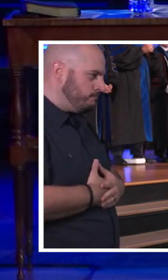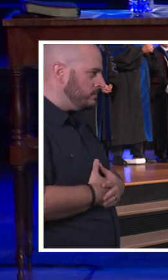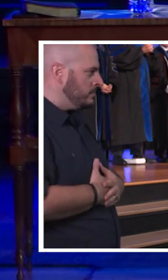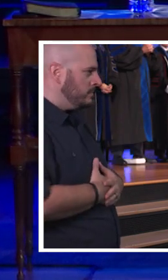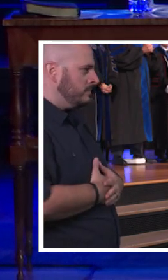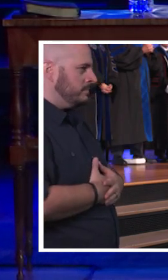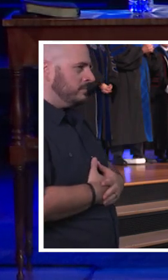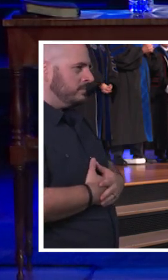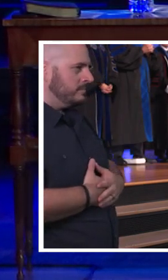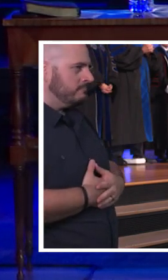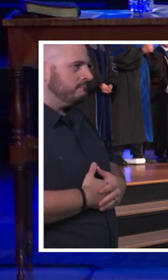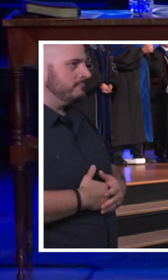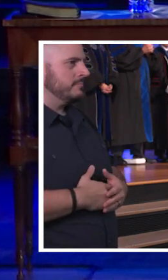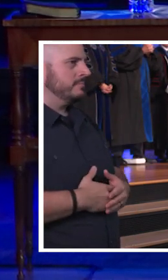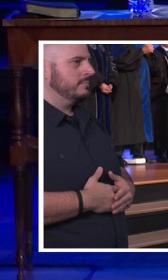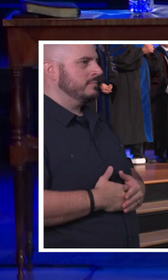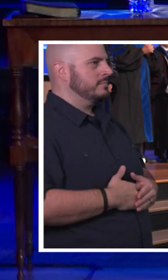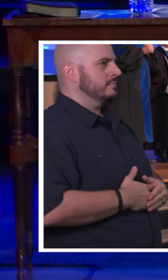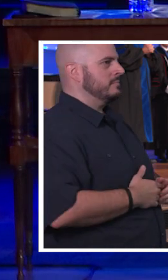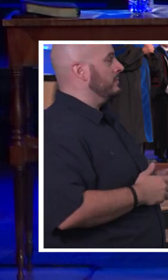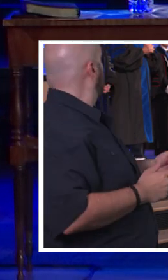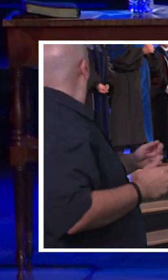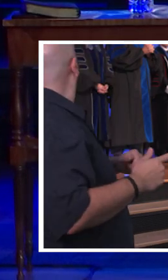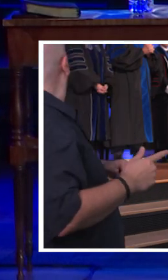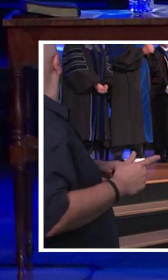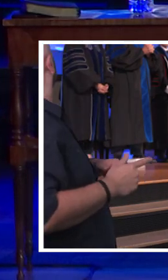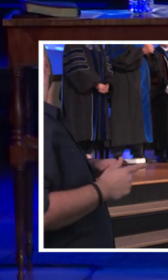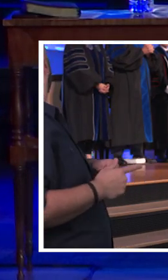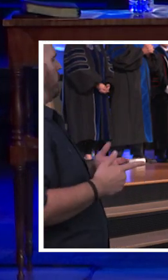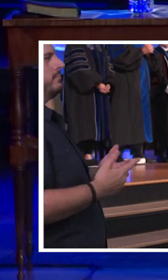Thank her for being so courageous